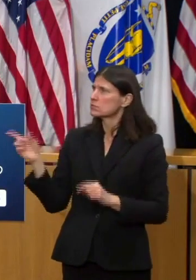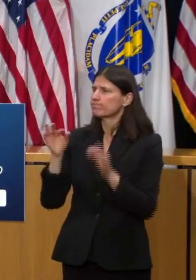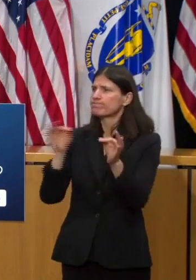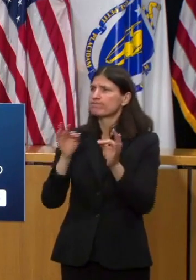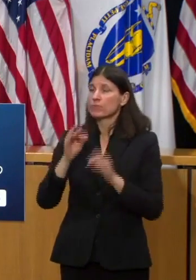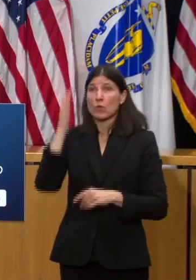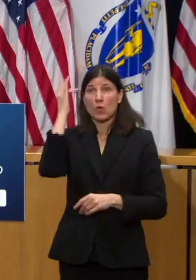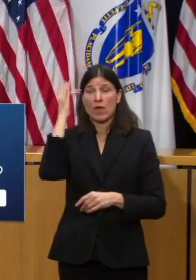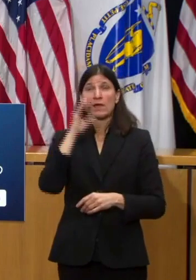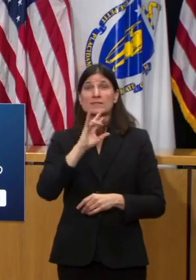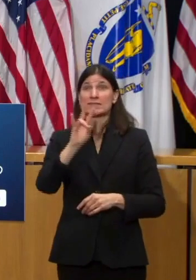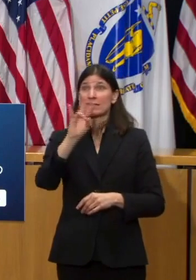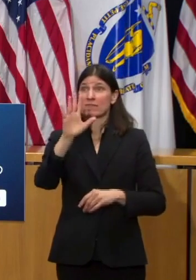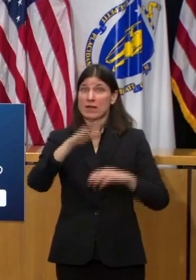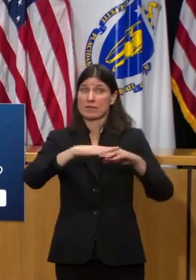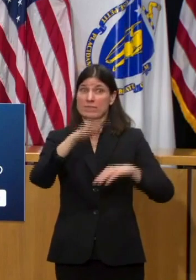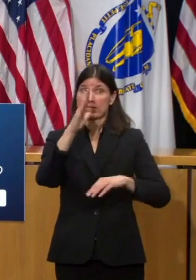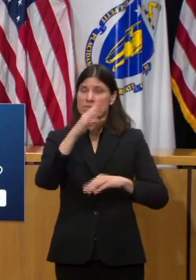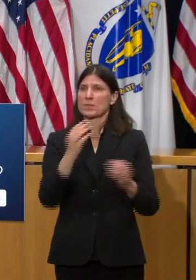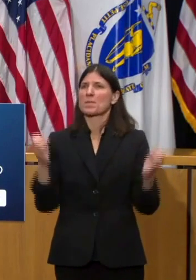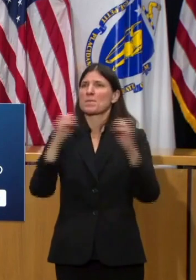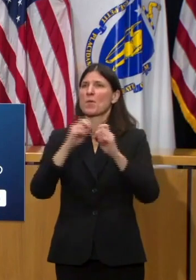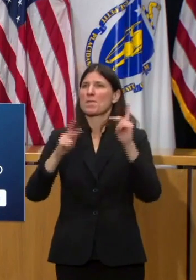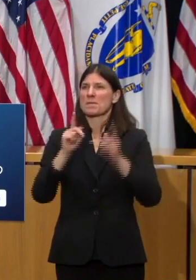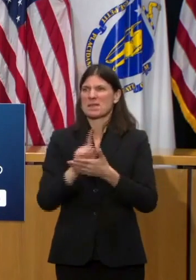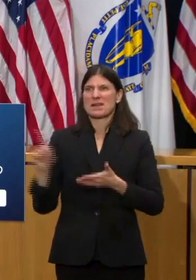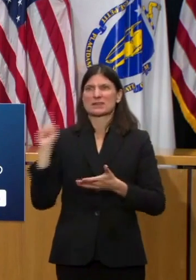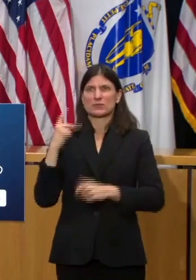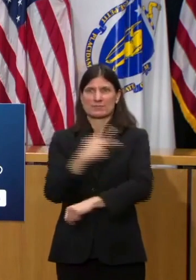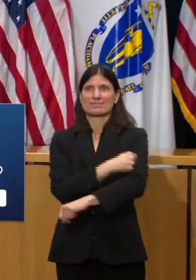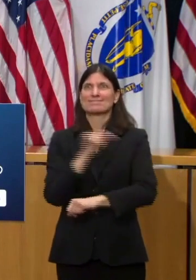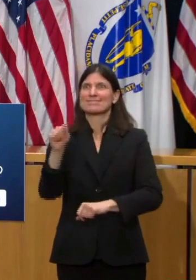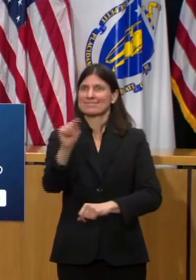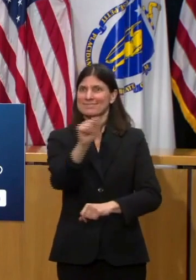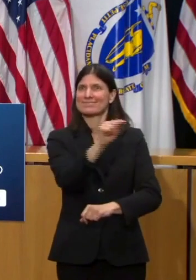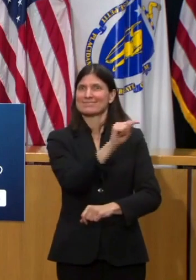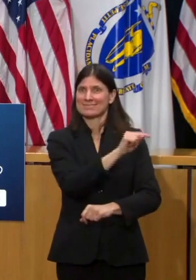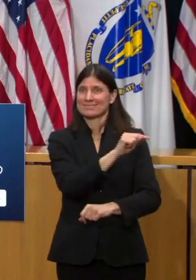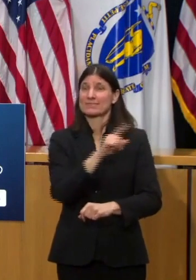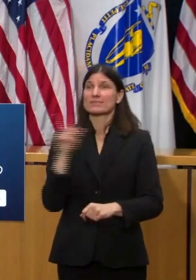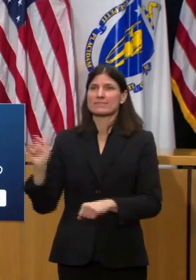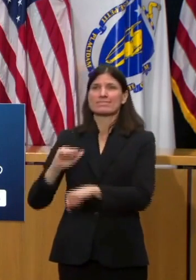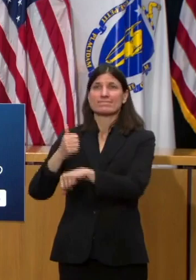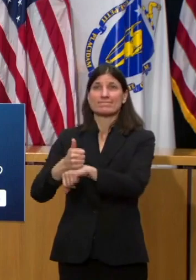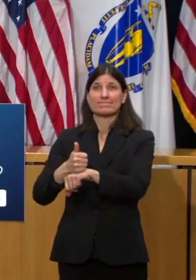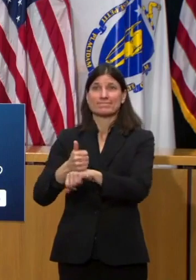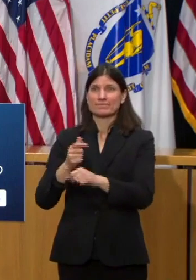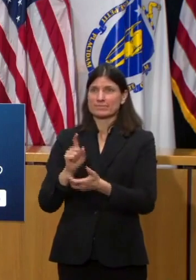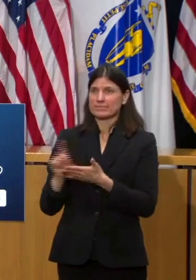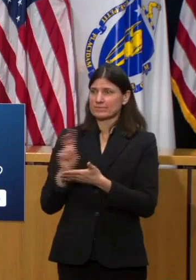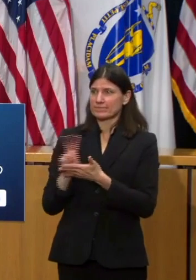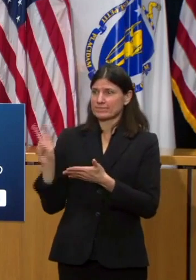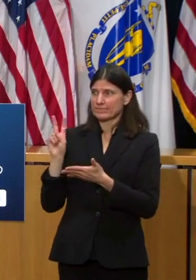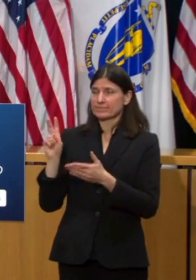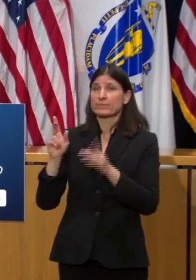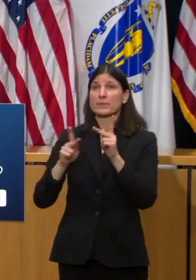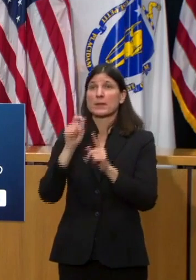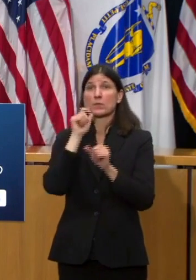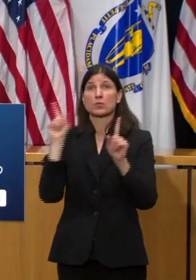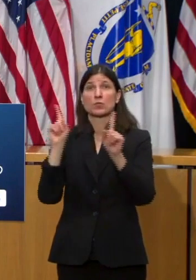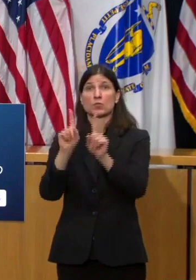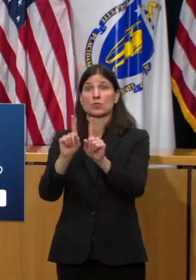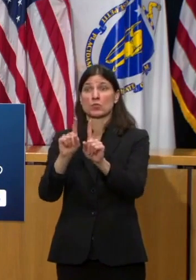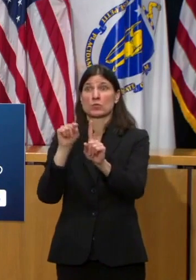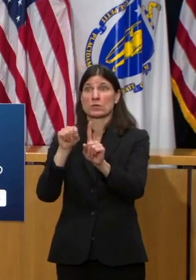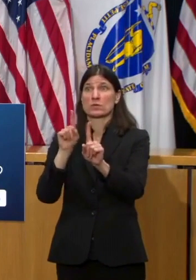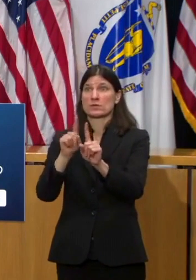we have some statistics on the companion program. The big thing I would say about it is the vast majority of the people who actually got a